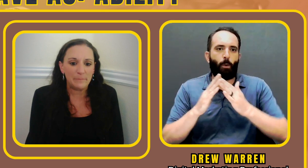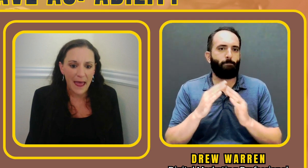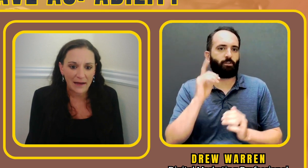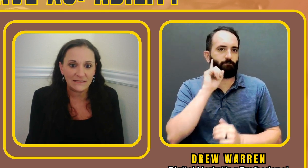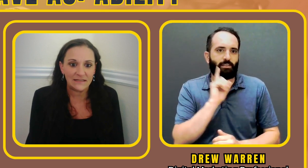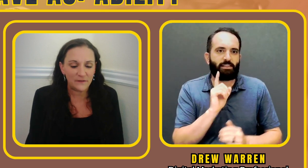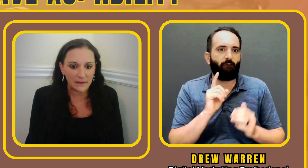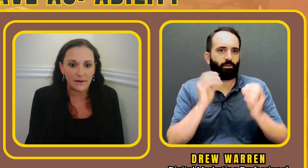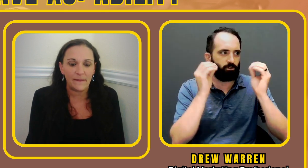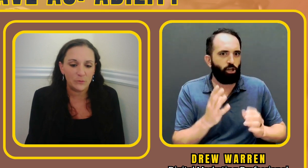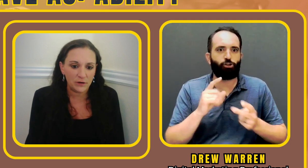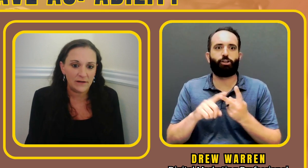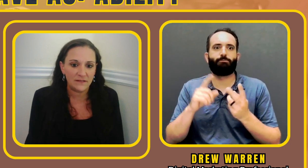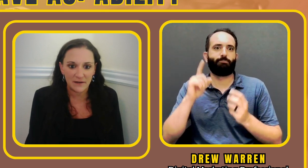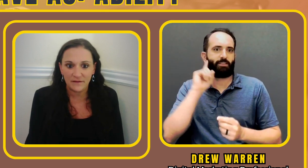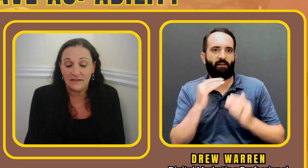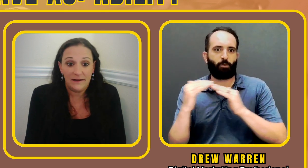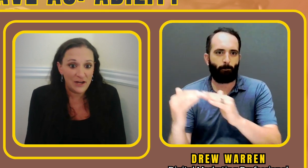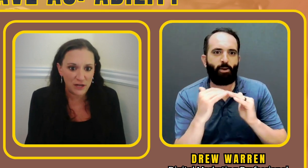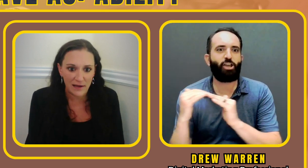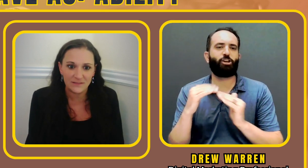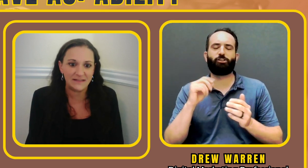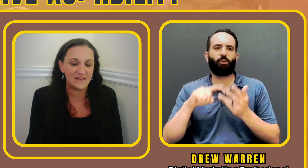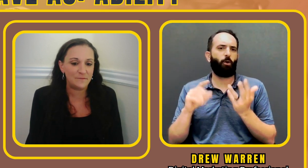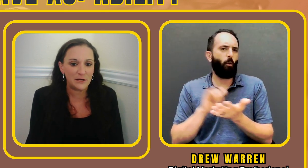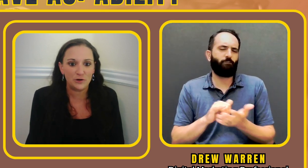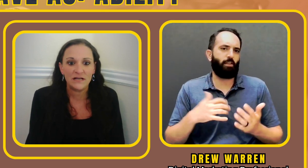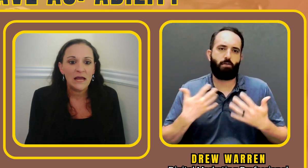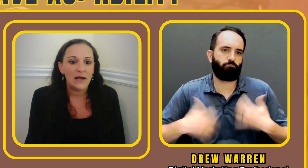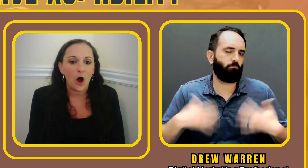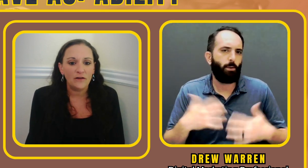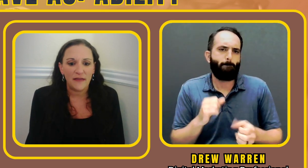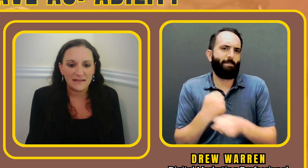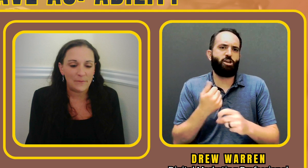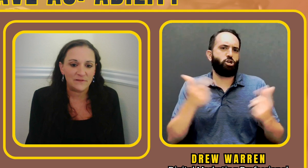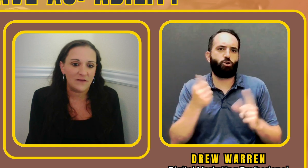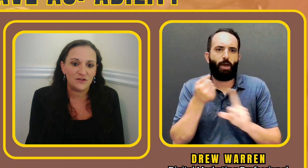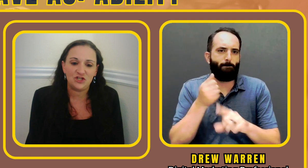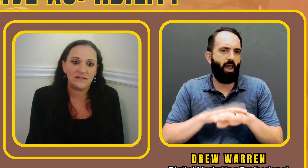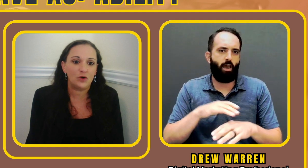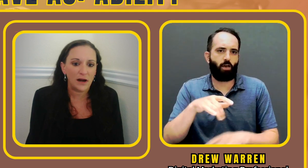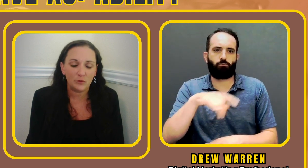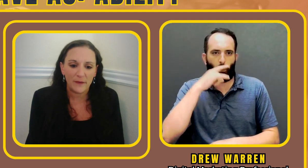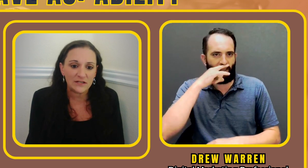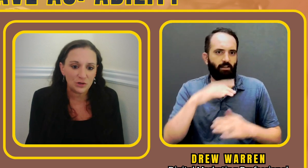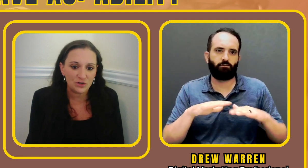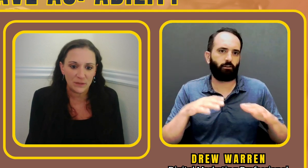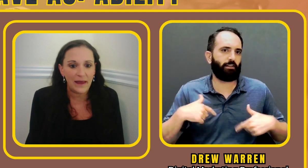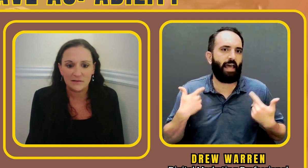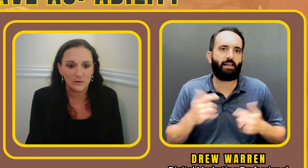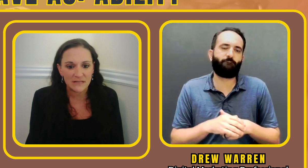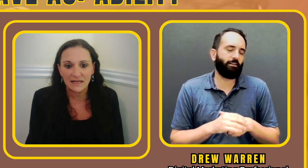the impact significantly on the community of the deaf educators, the deaf peers, and all of that type of stuff is just incredible. It makes a